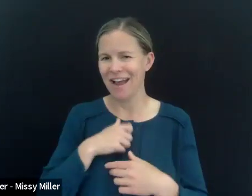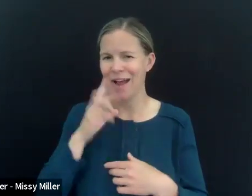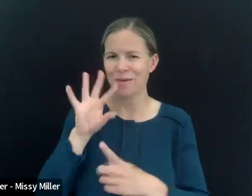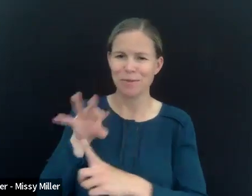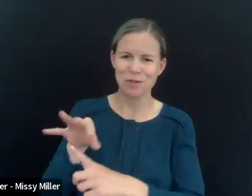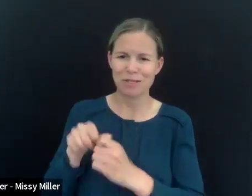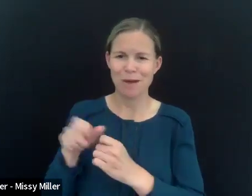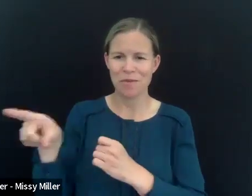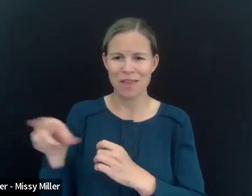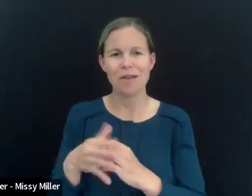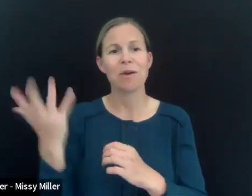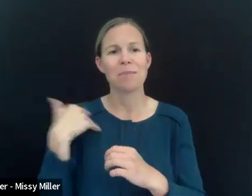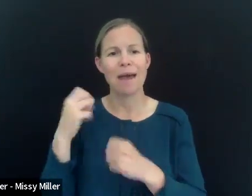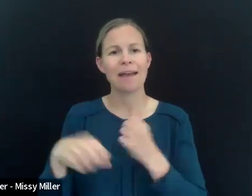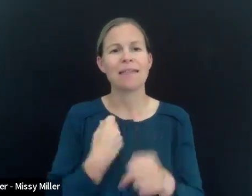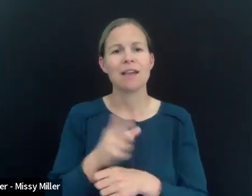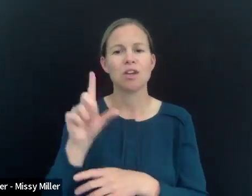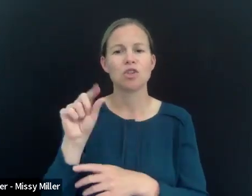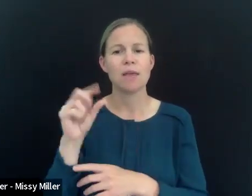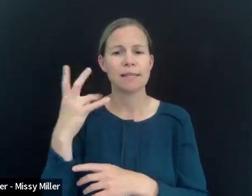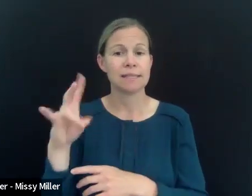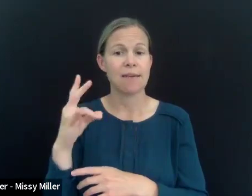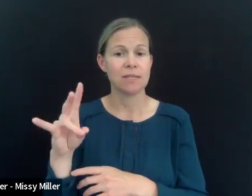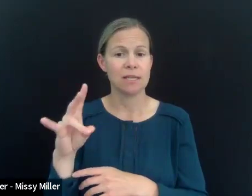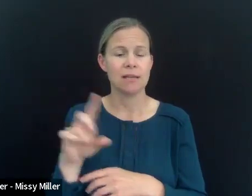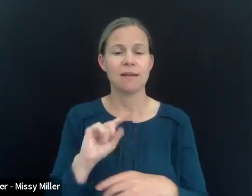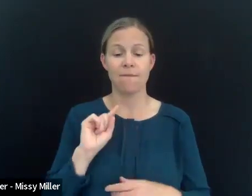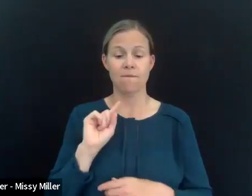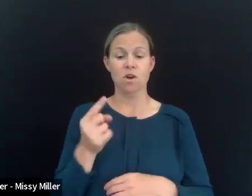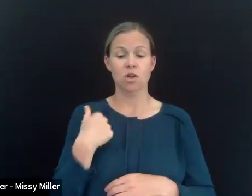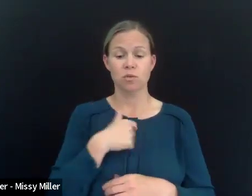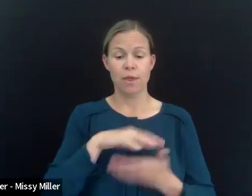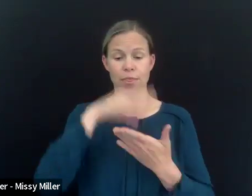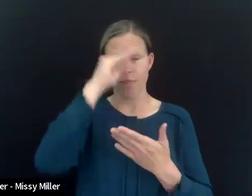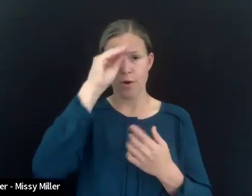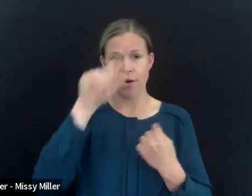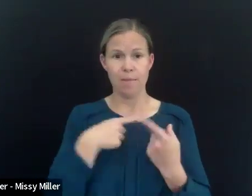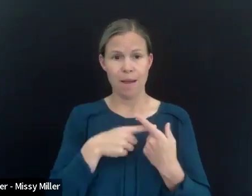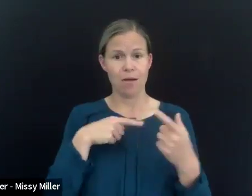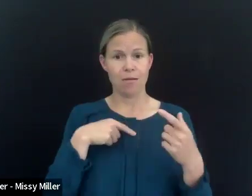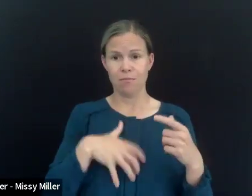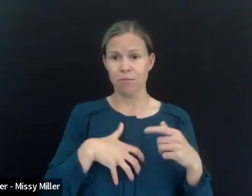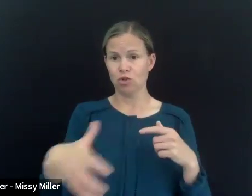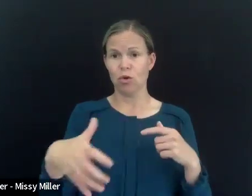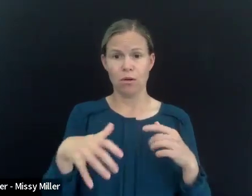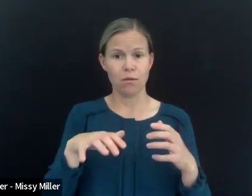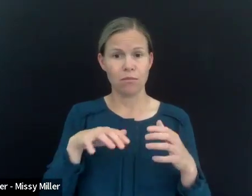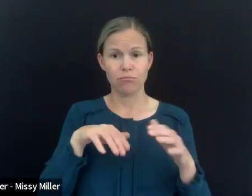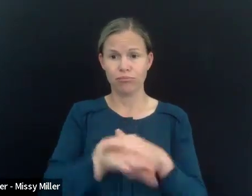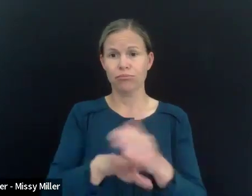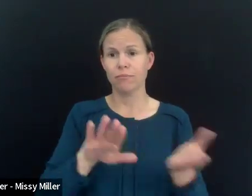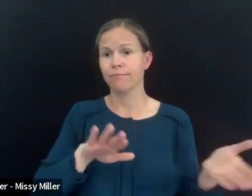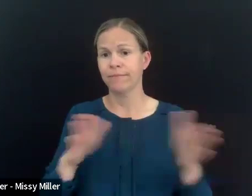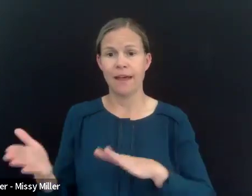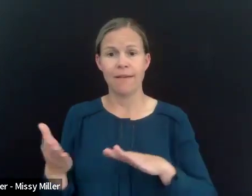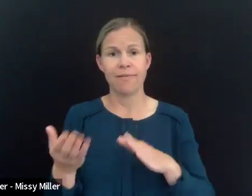This was back in 2017 when we were first learning about the maternal mortality statistics affecting Black